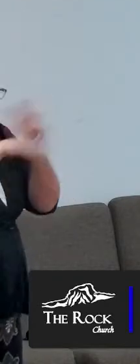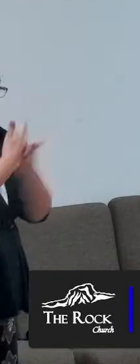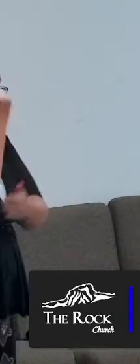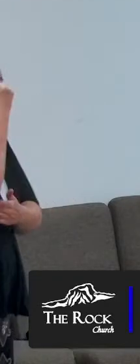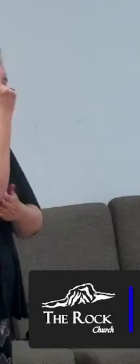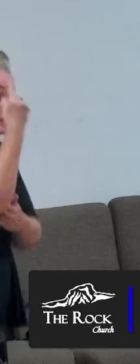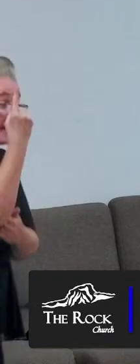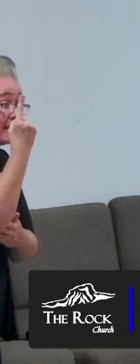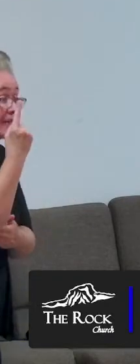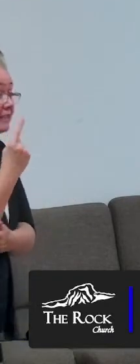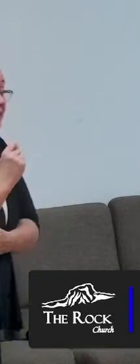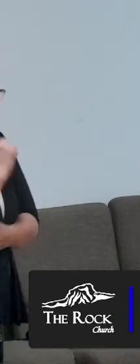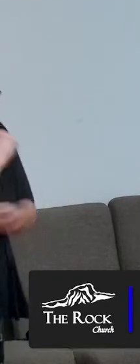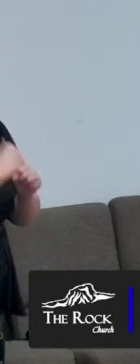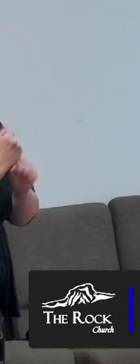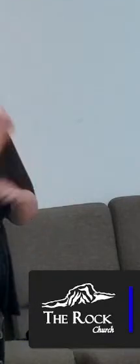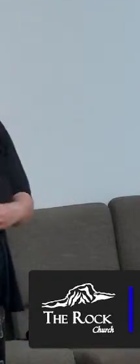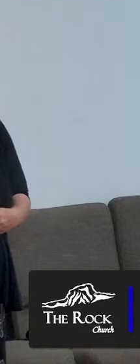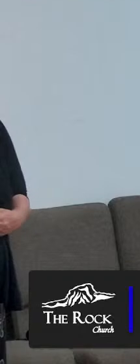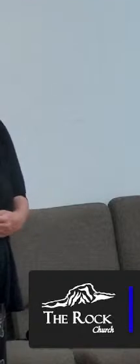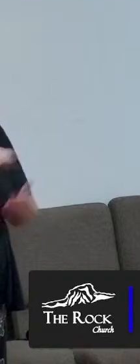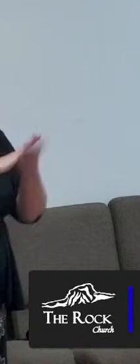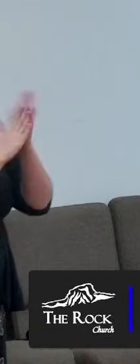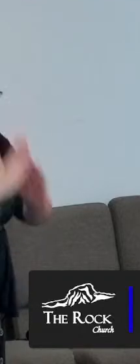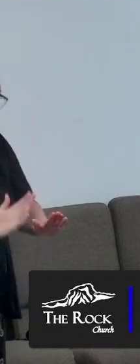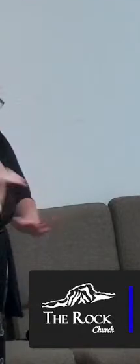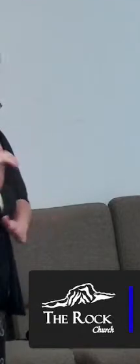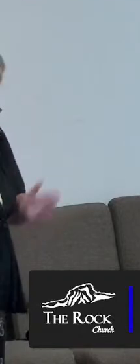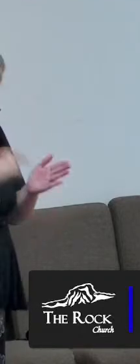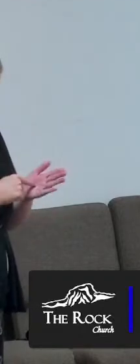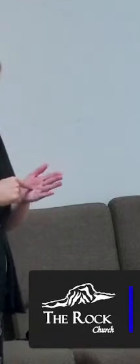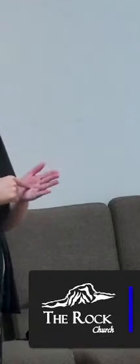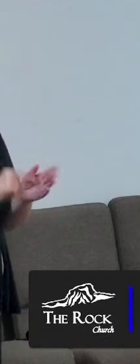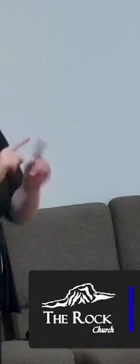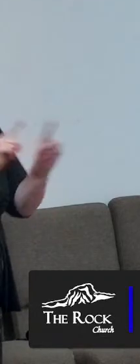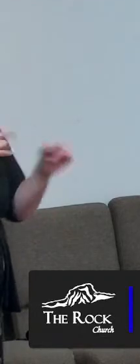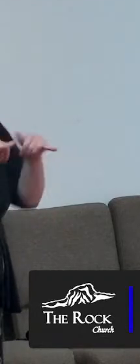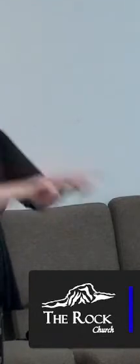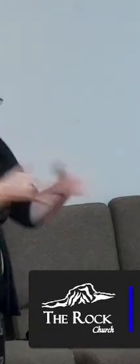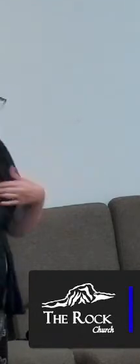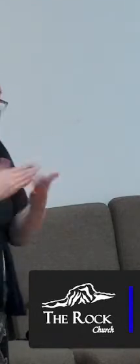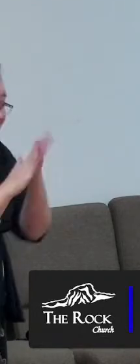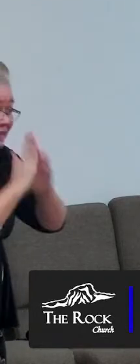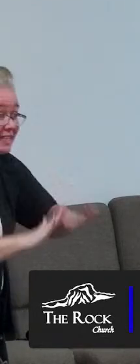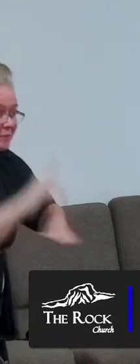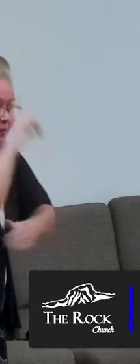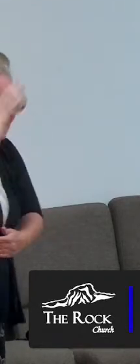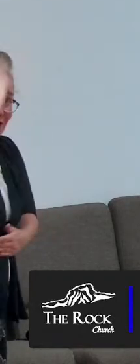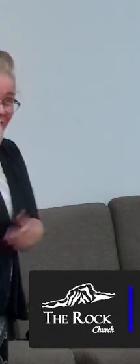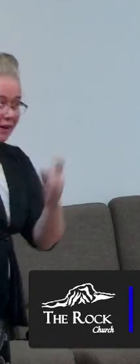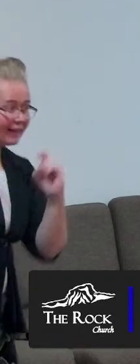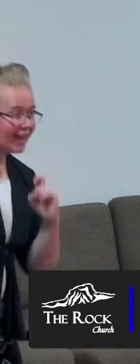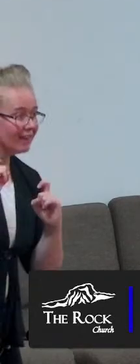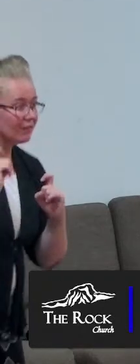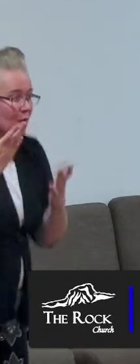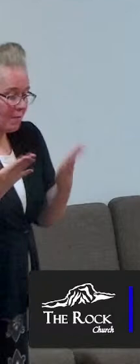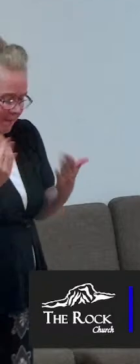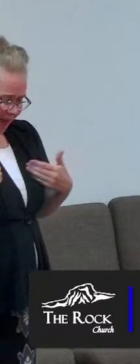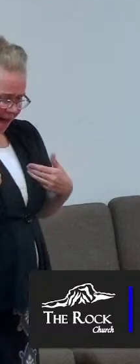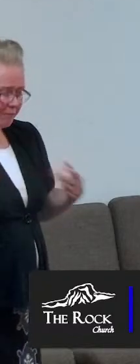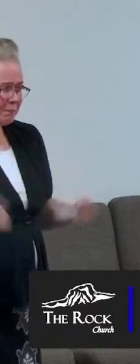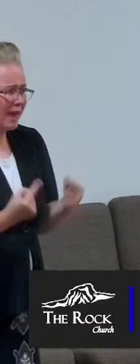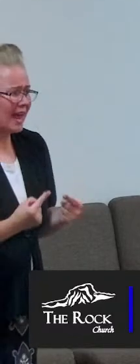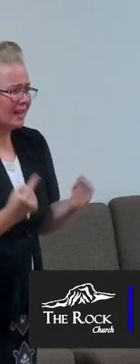understanding. It doesn't make sense for me to have peace like this. Amen. But I still got peace. I may be living in pain